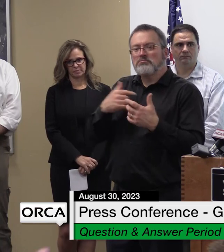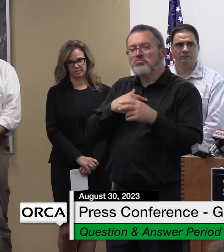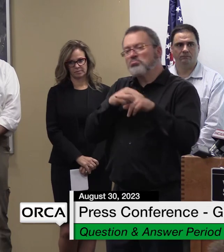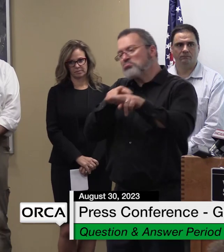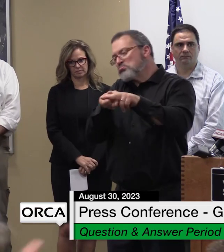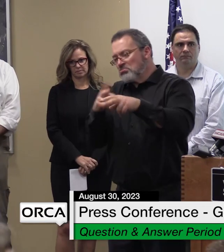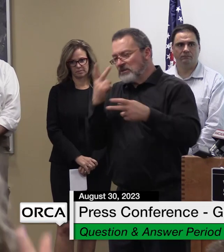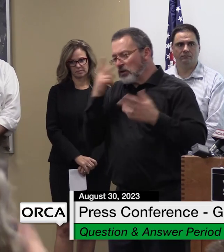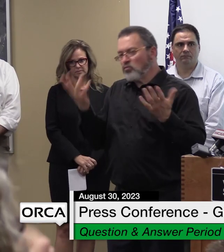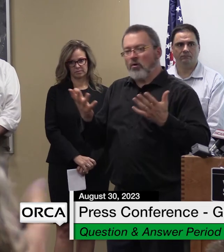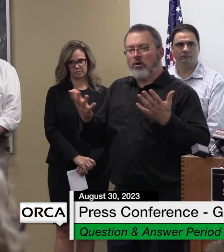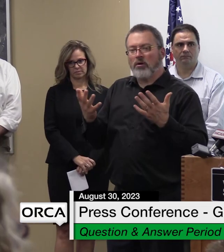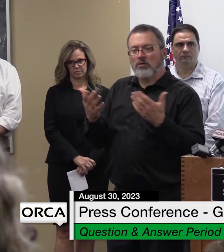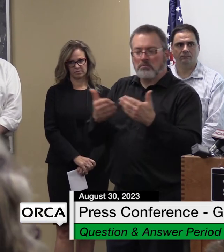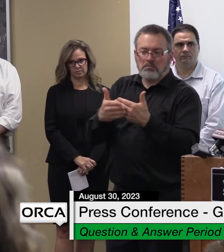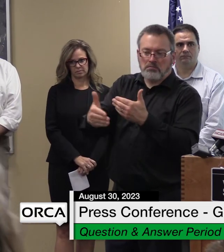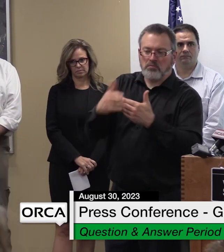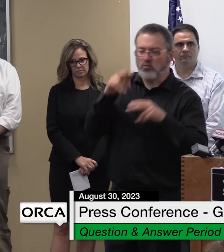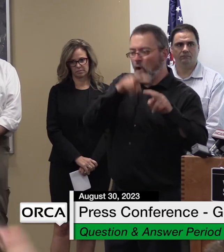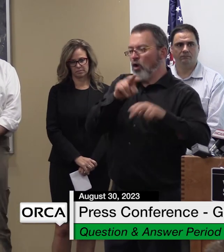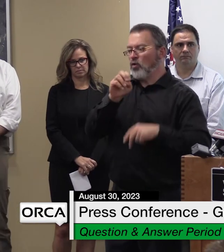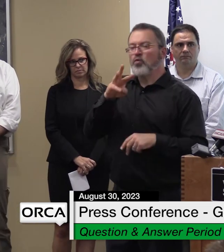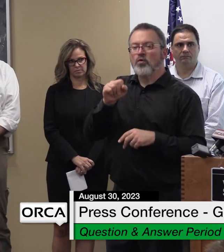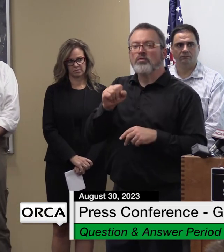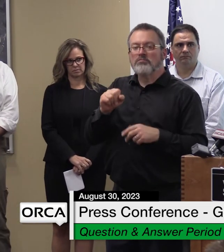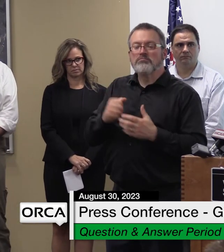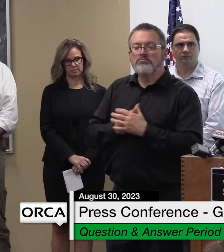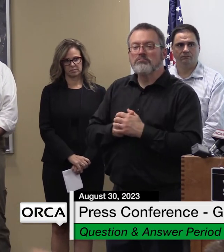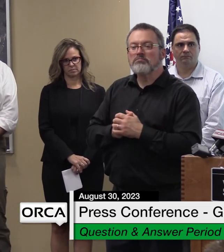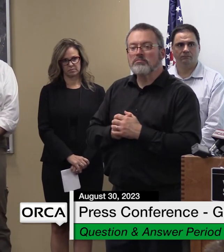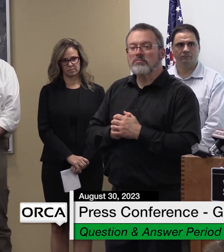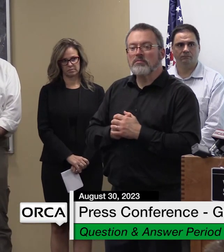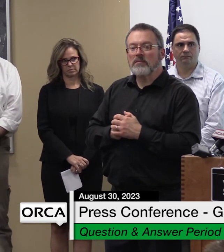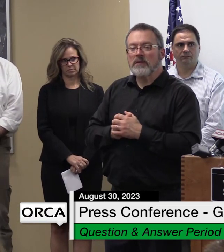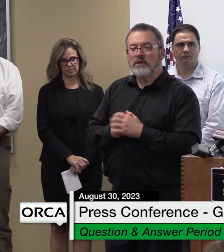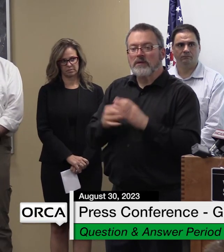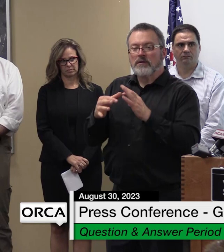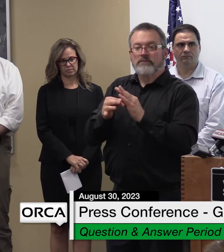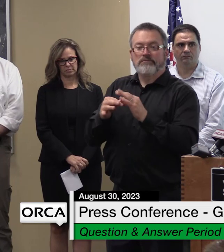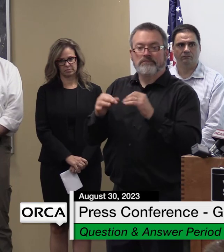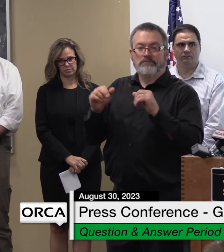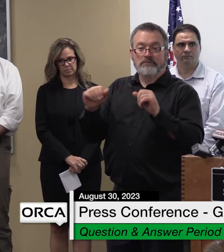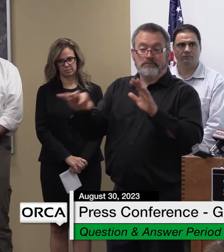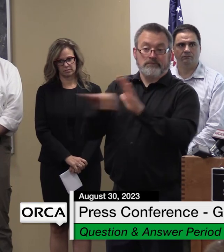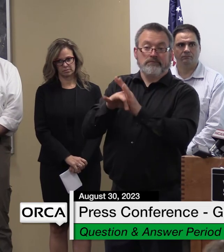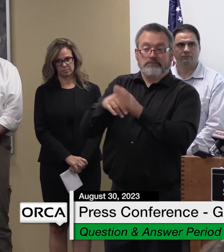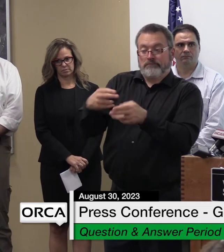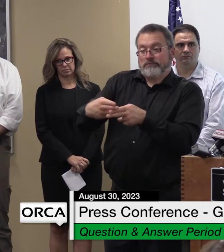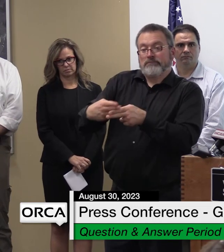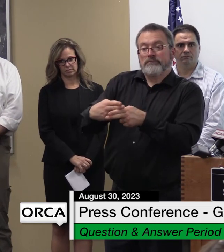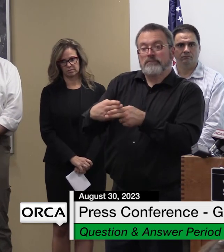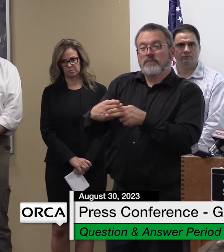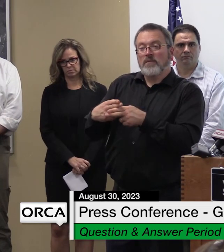news for you in the next few days in terms of maybe appointing an interim.